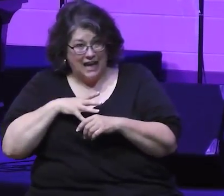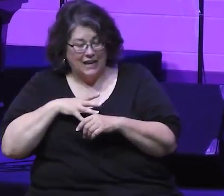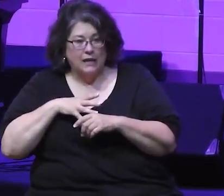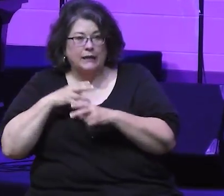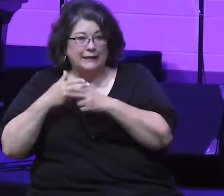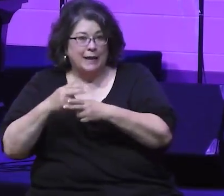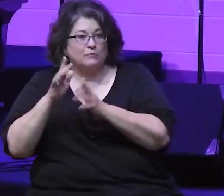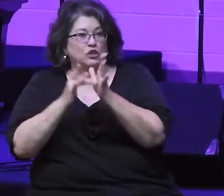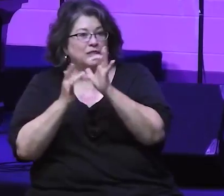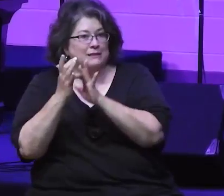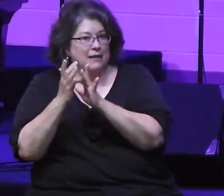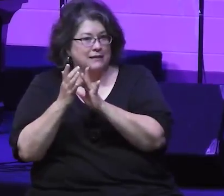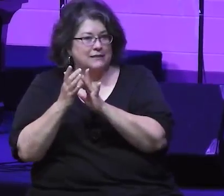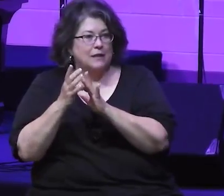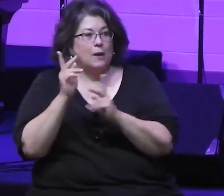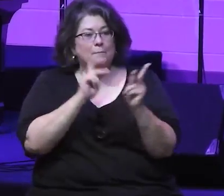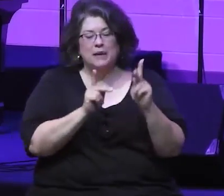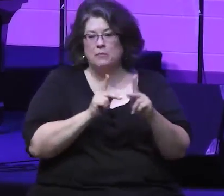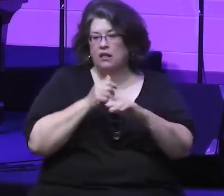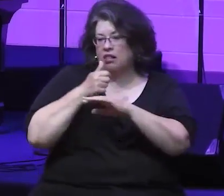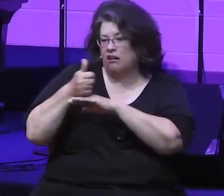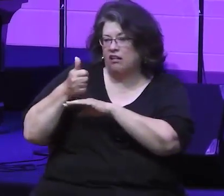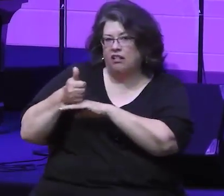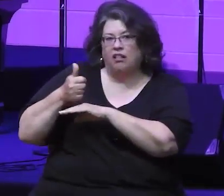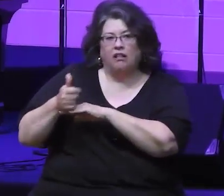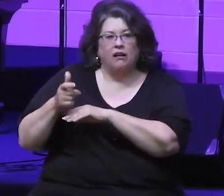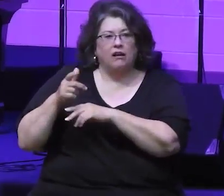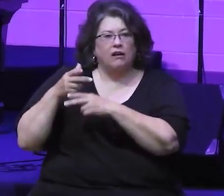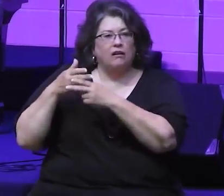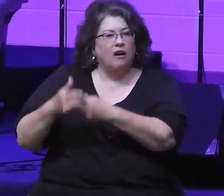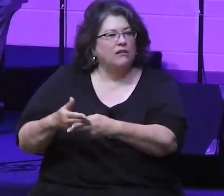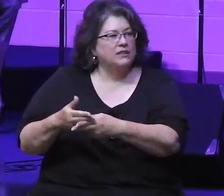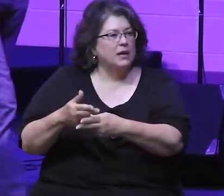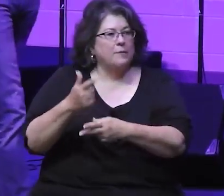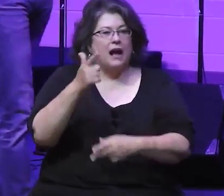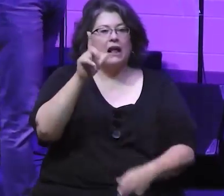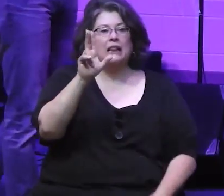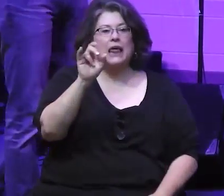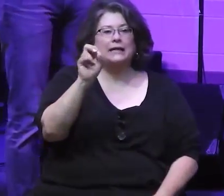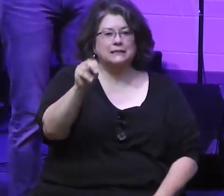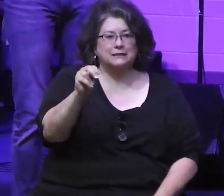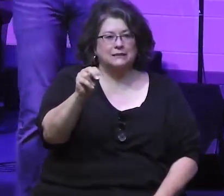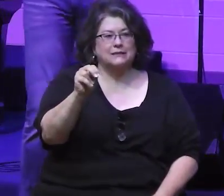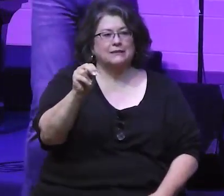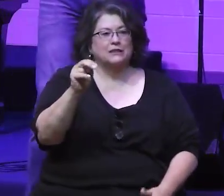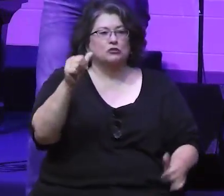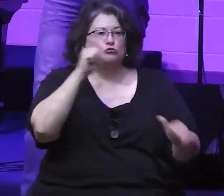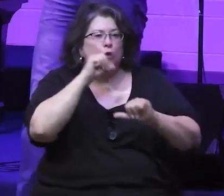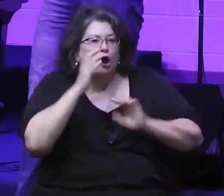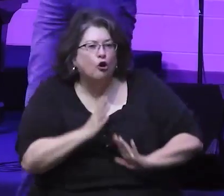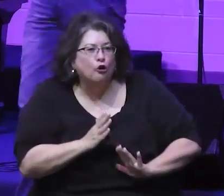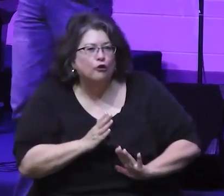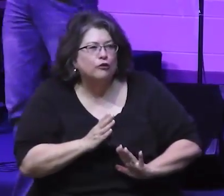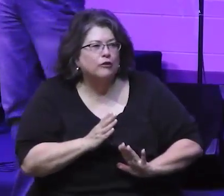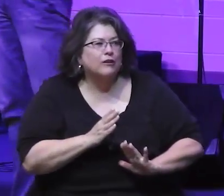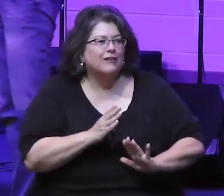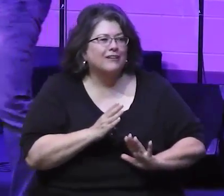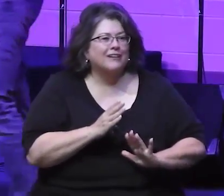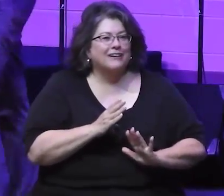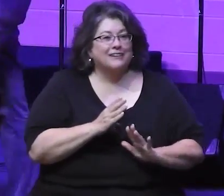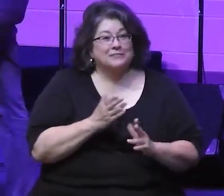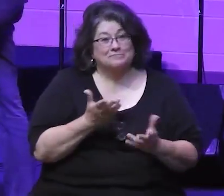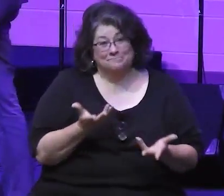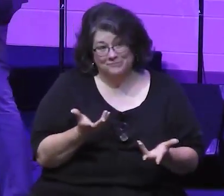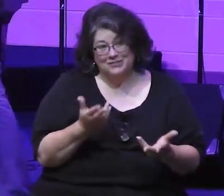drunkard because he hung out with sinners and tax collectors. So the point of this is that when we invest the whole